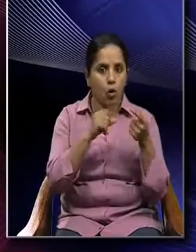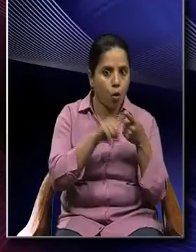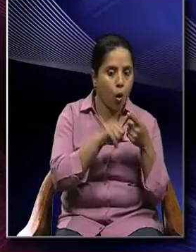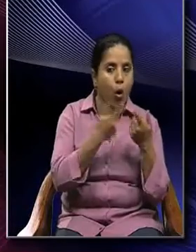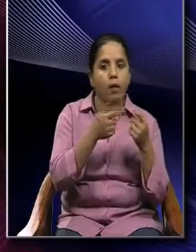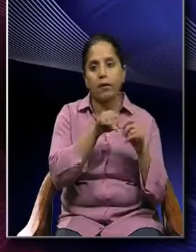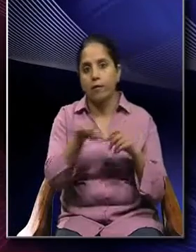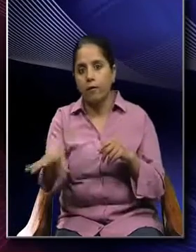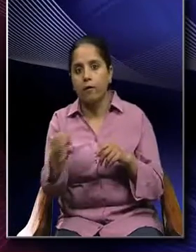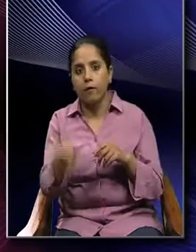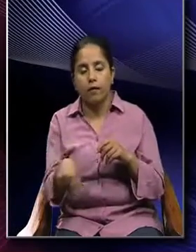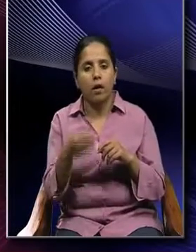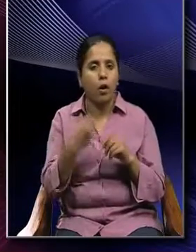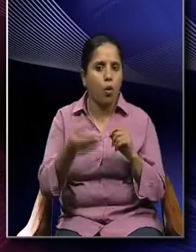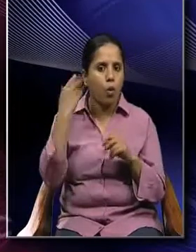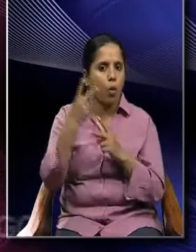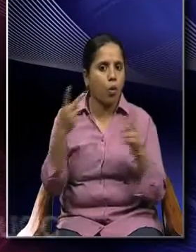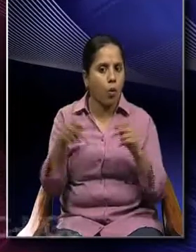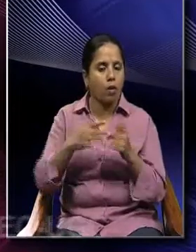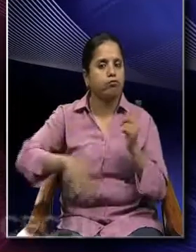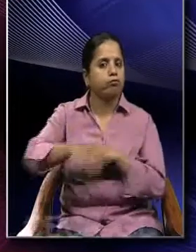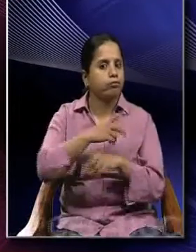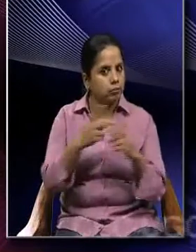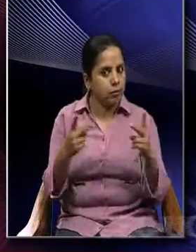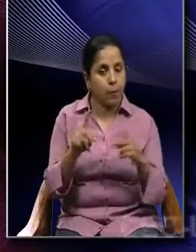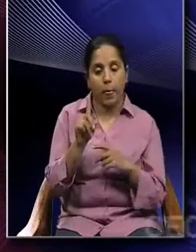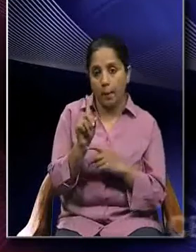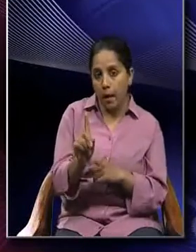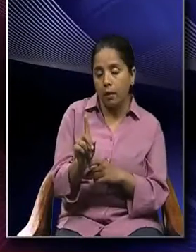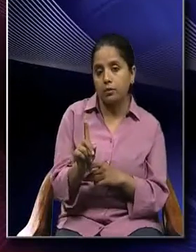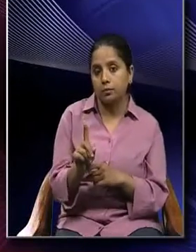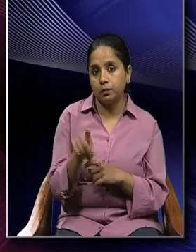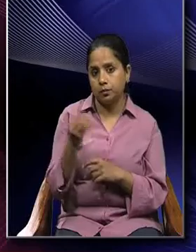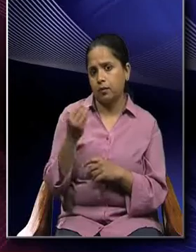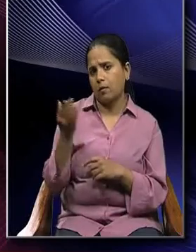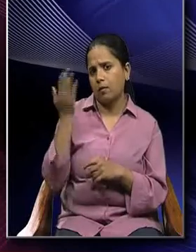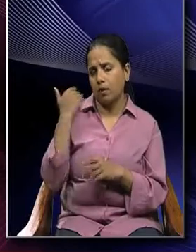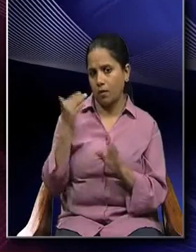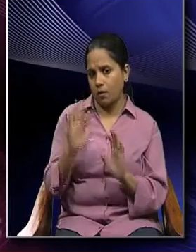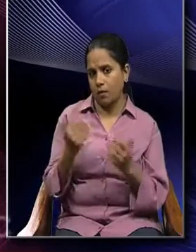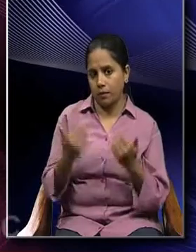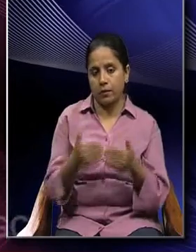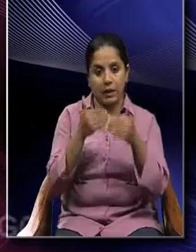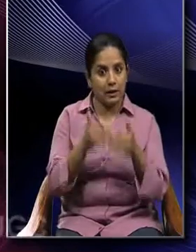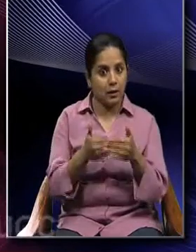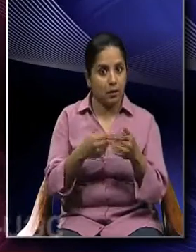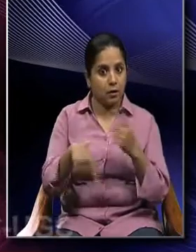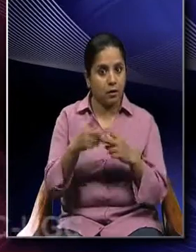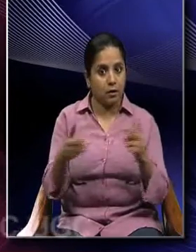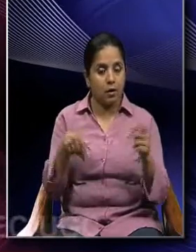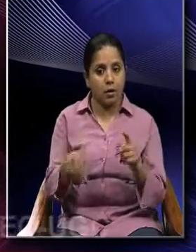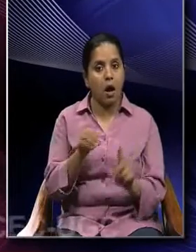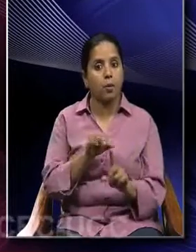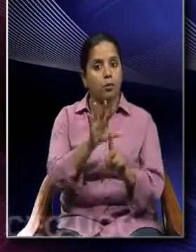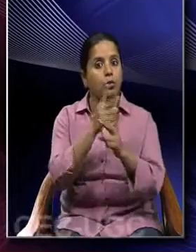relationship in traditional scenario. But in the recent past, the limitations of this approach have become